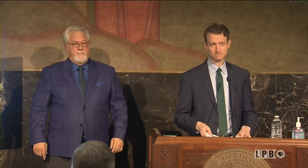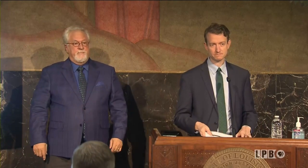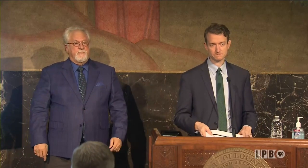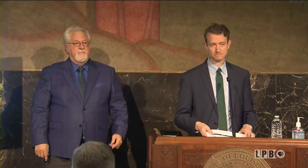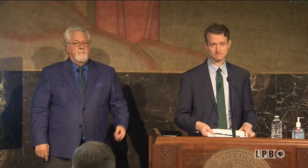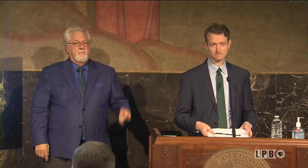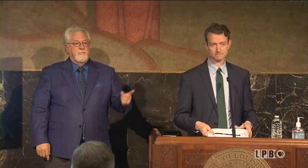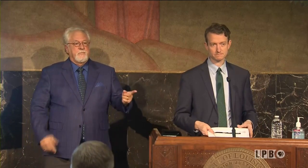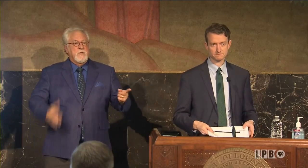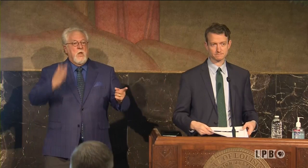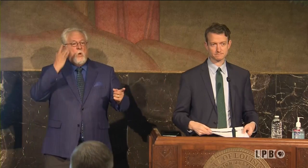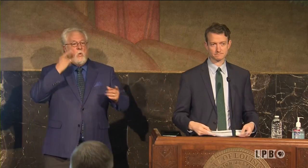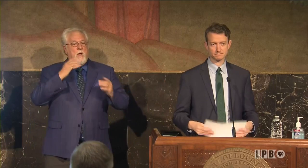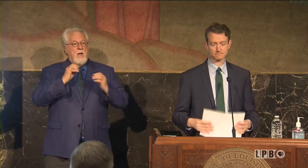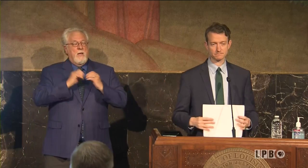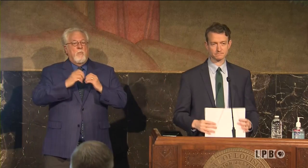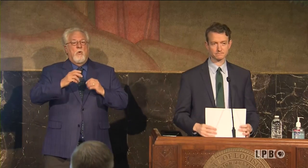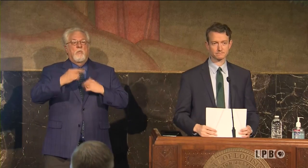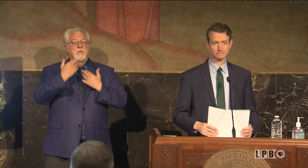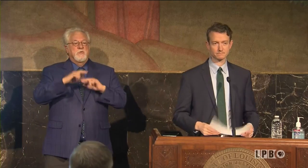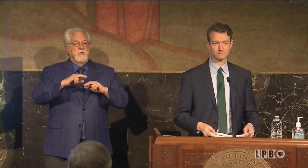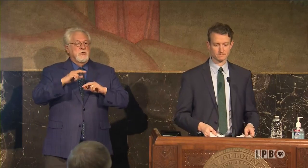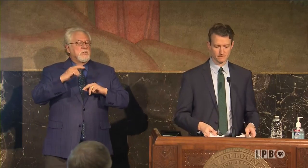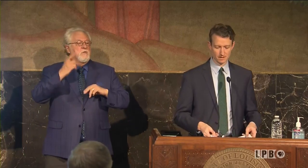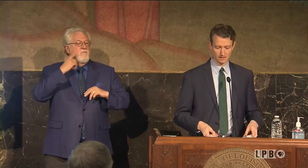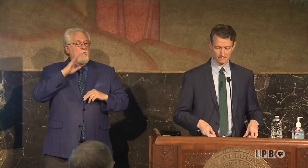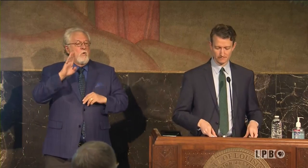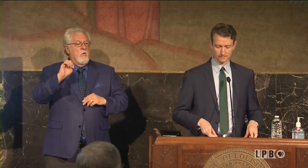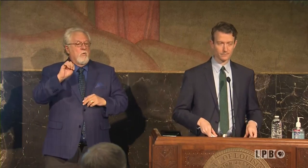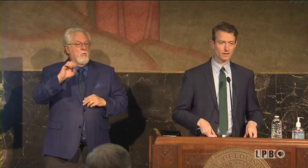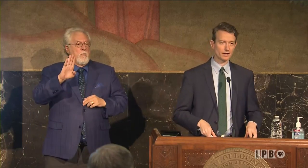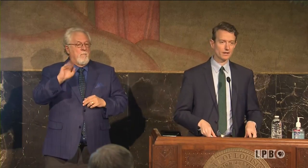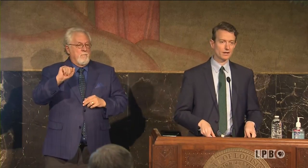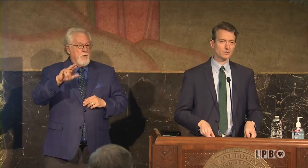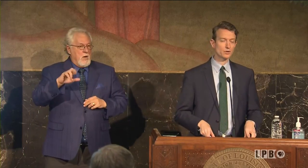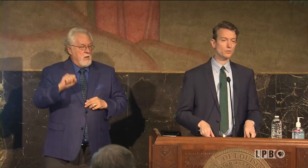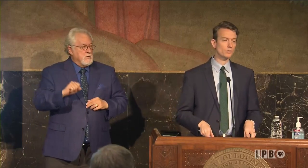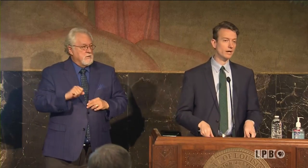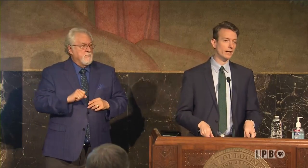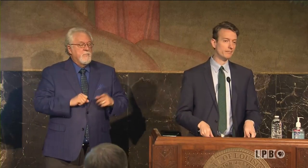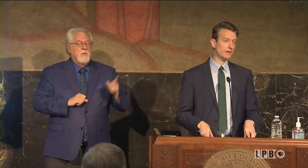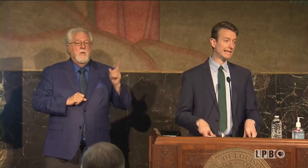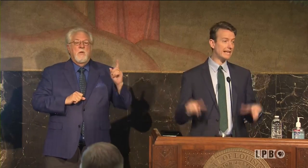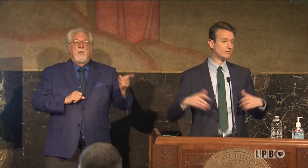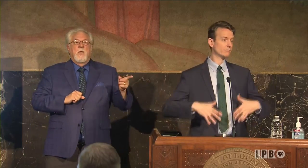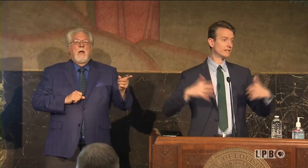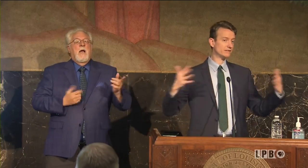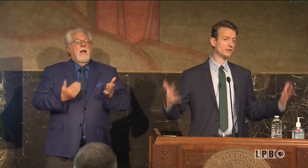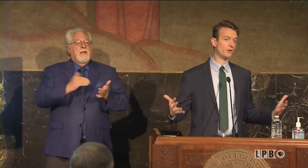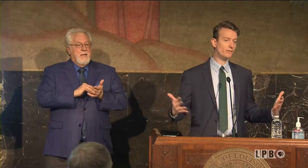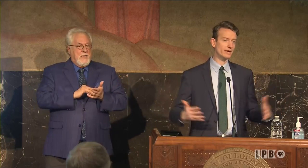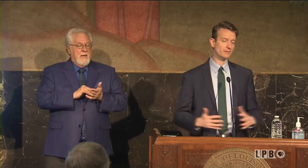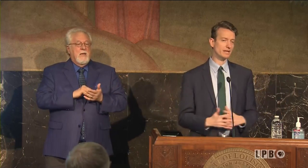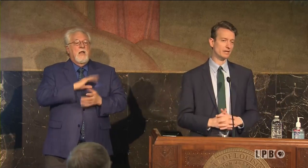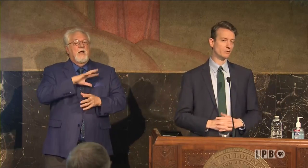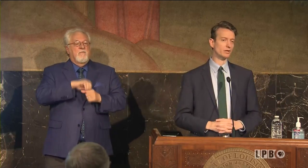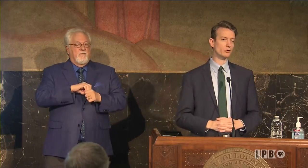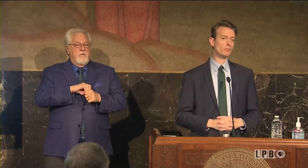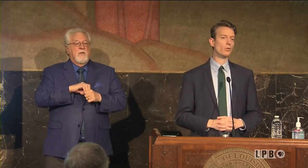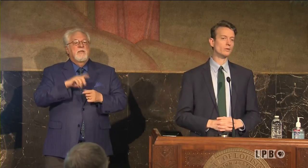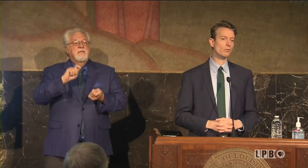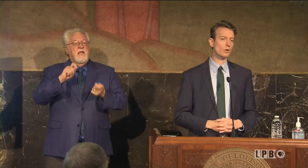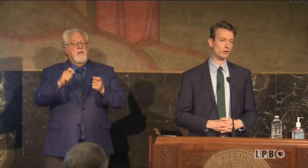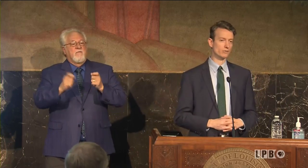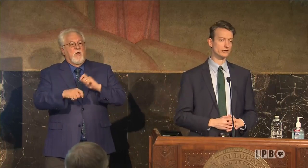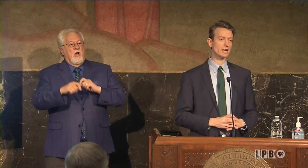keeping higher restrictions on bars and making them operate at 25% capacity? So again, this is an evolving epidemic, and we